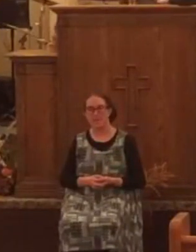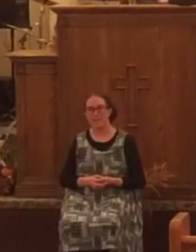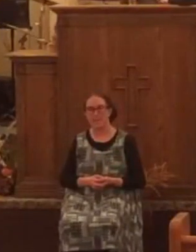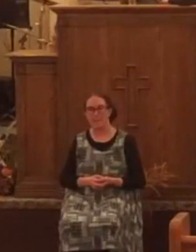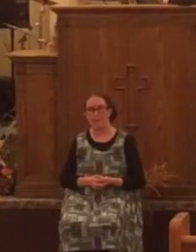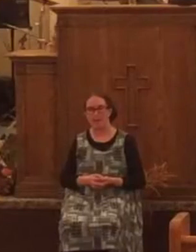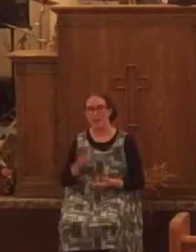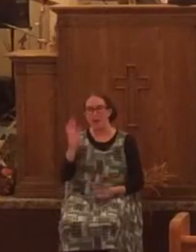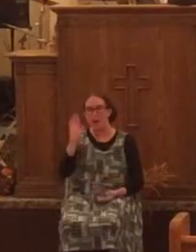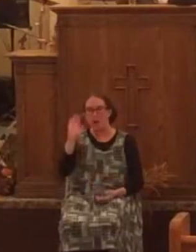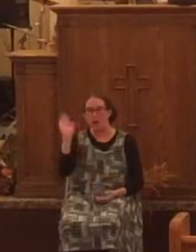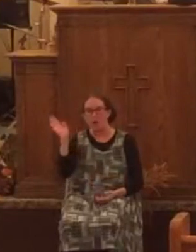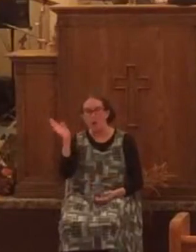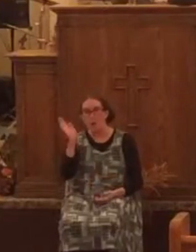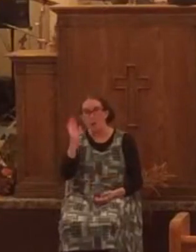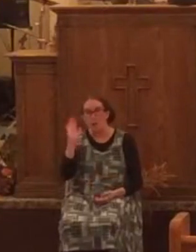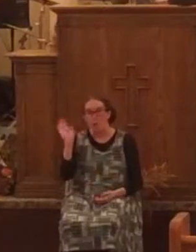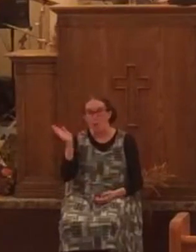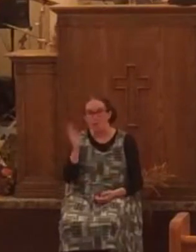Hello?